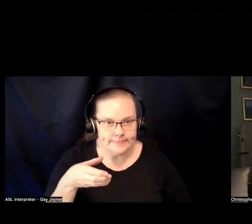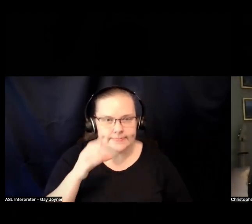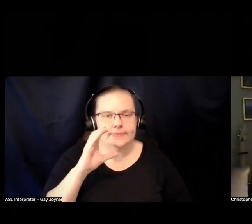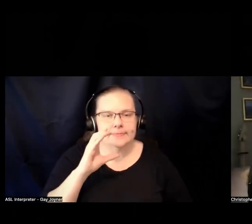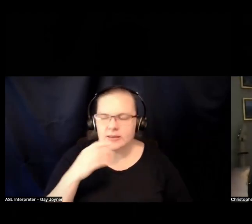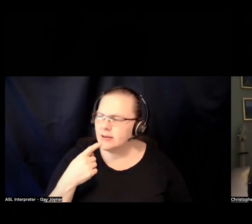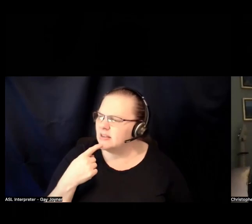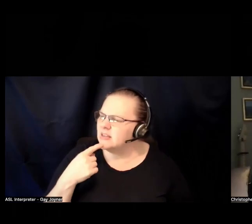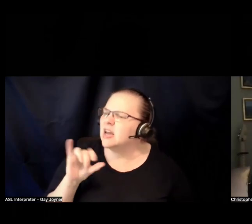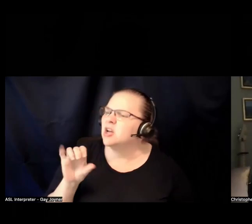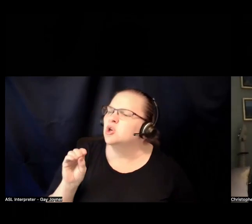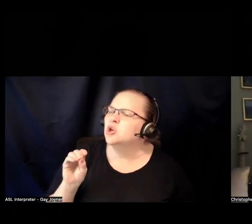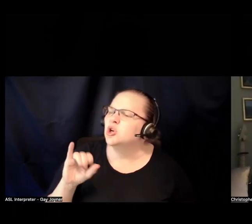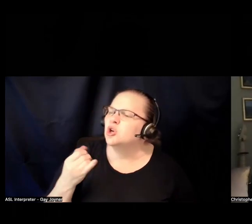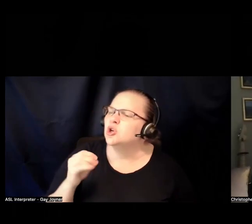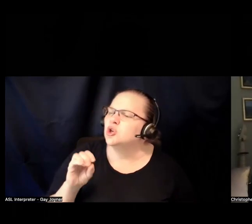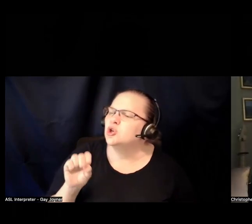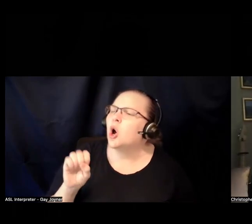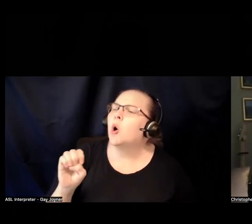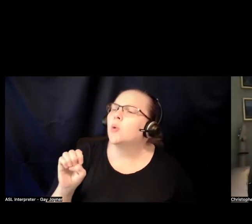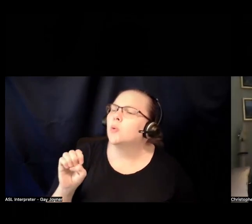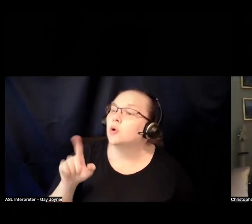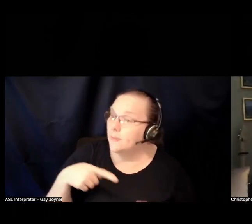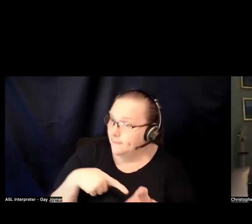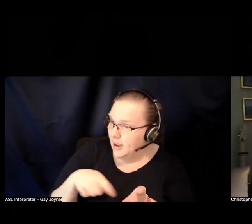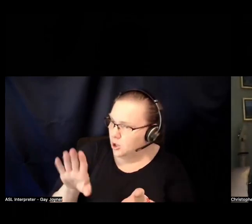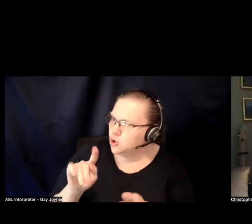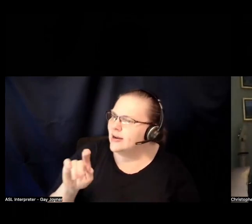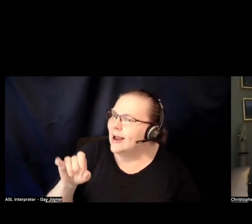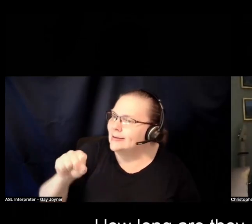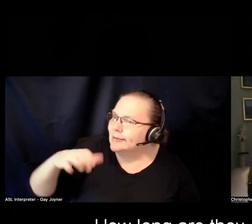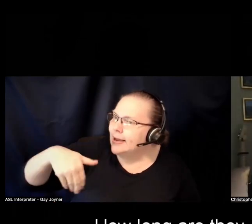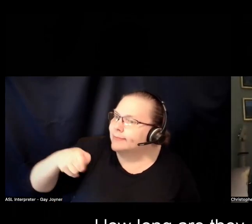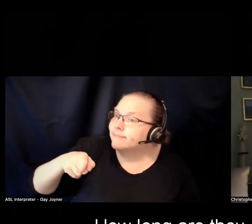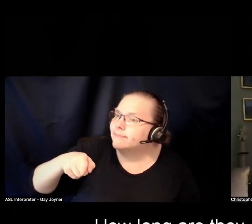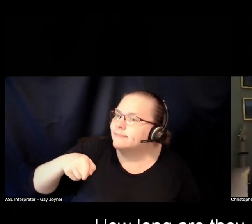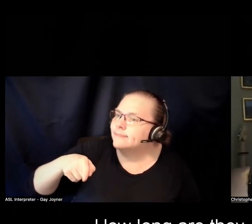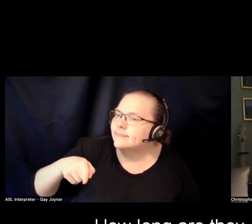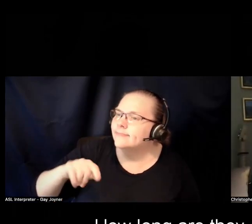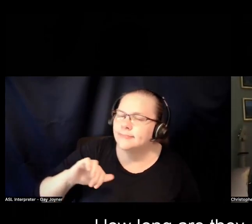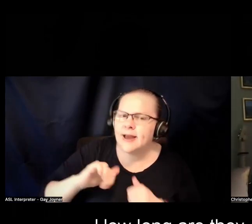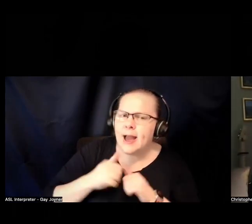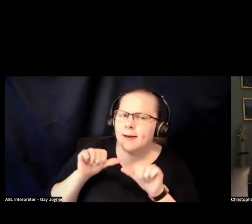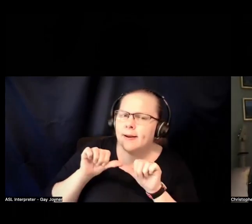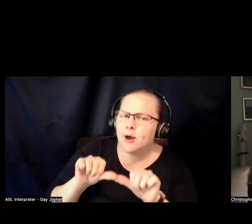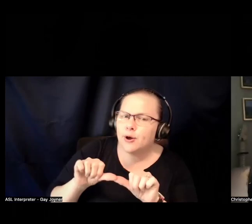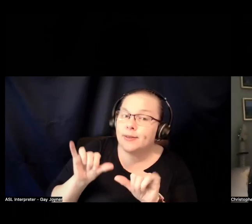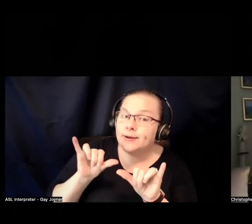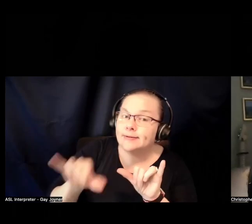Joe, Pearson sniped back, have you paid your income taxes yet? How long are they going to let you stay out of